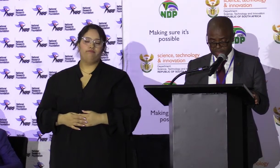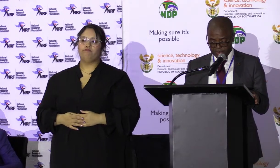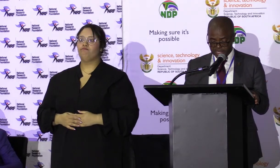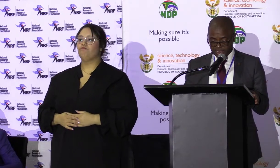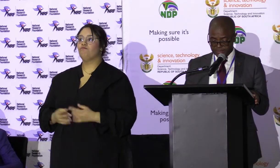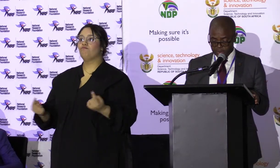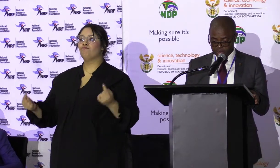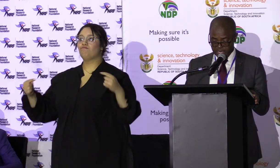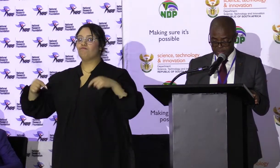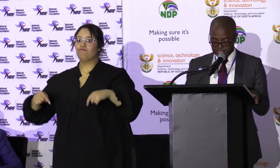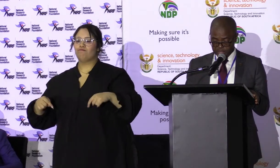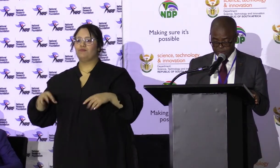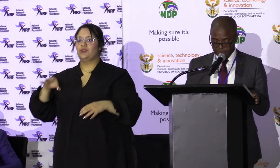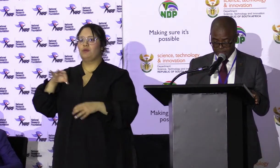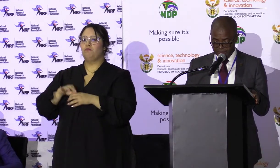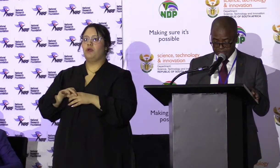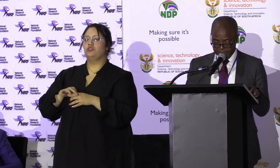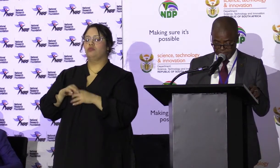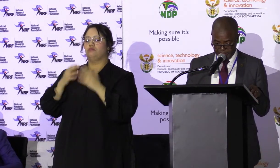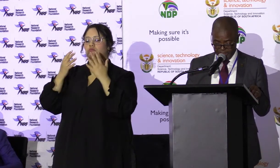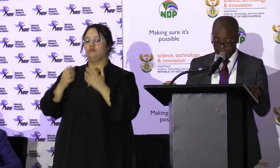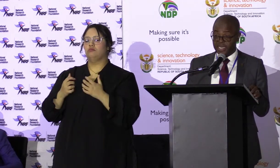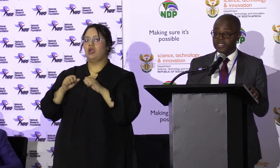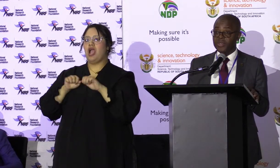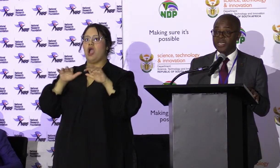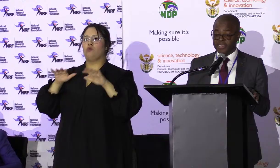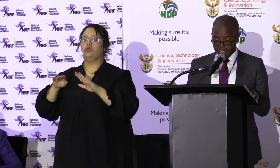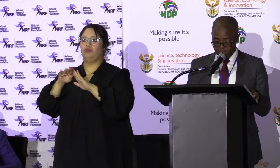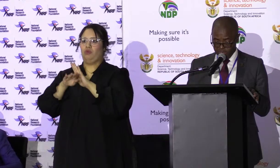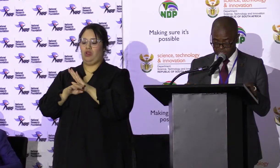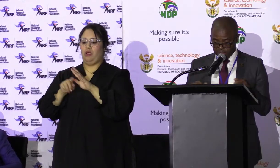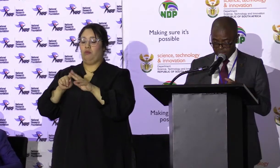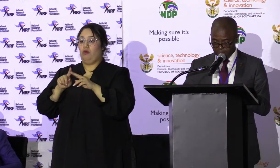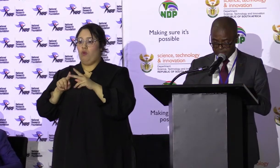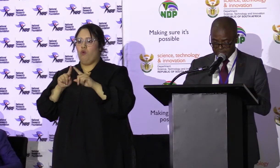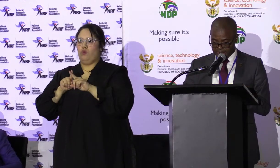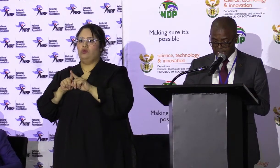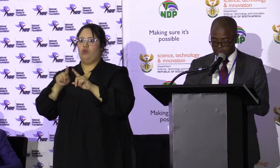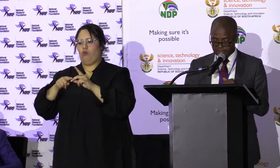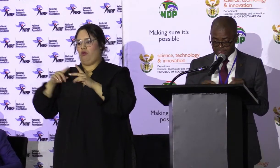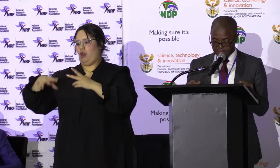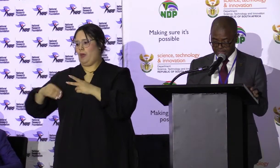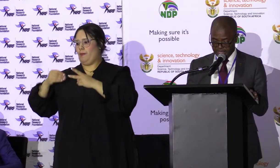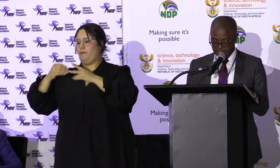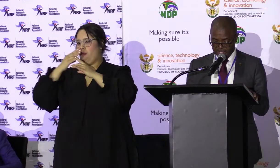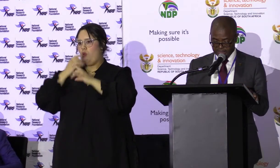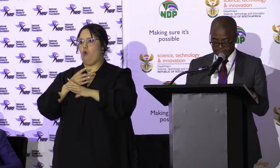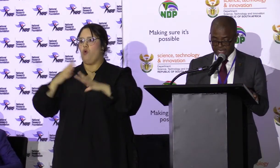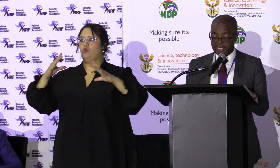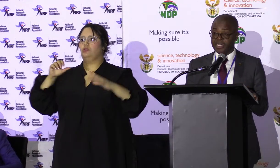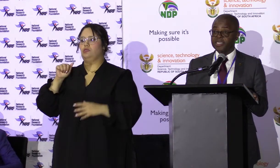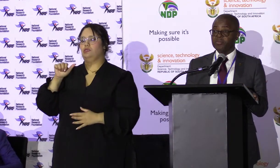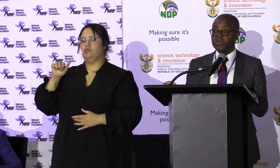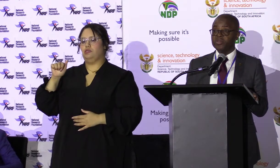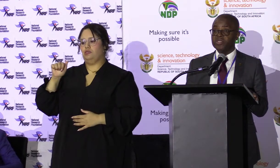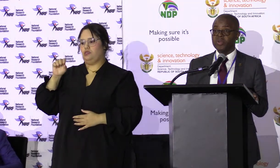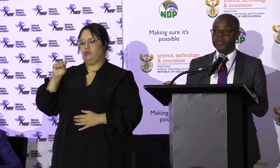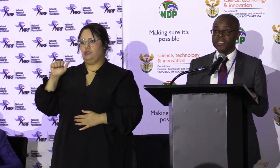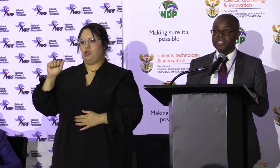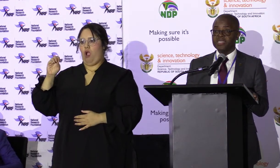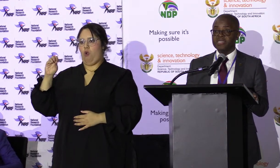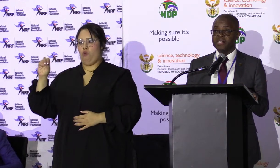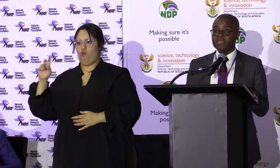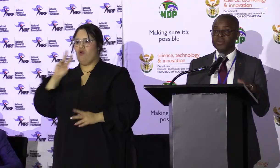to this outreach program, as well as the launch of the SAAO Visitor Center and